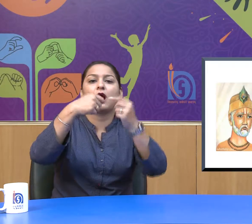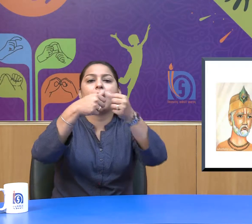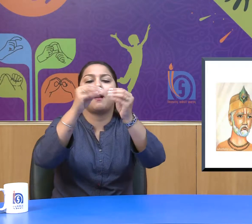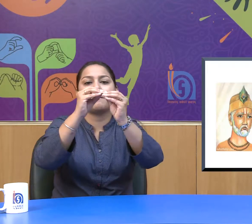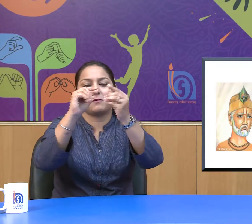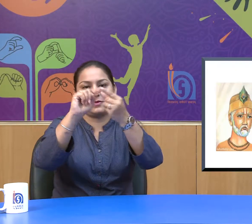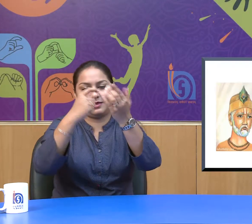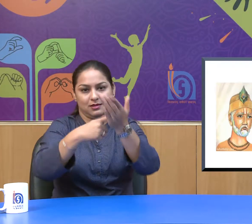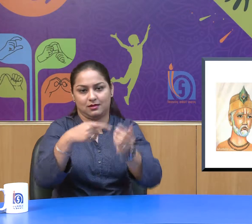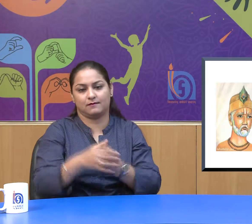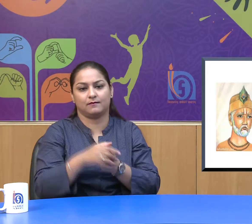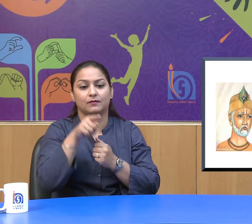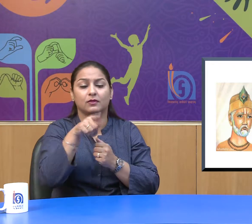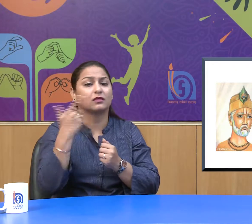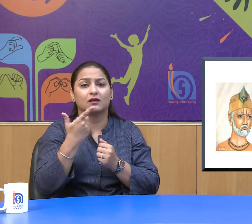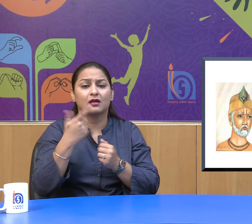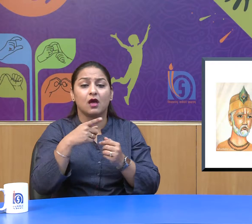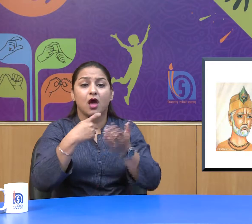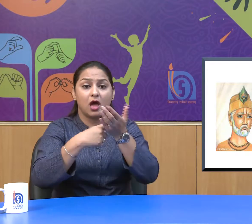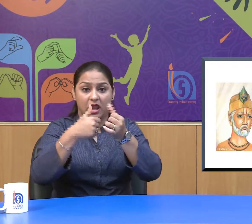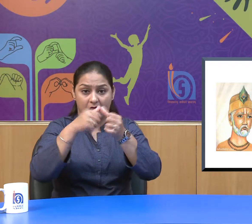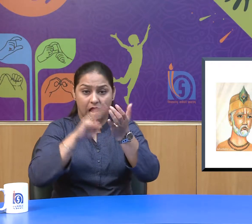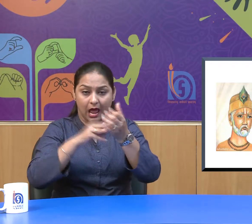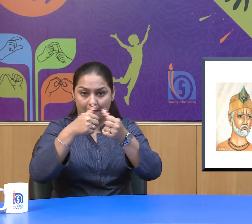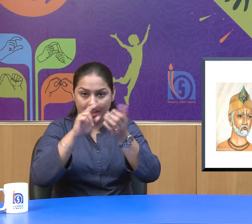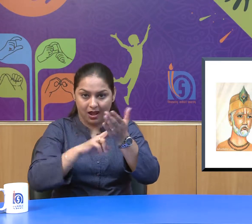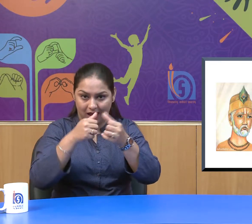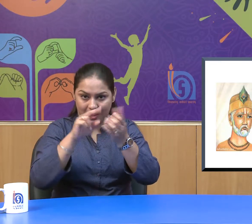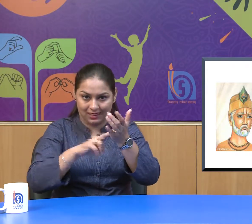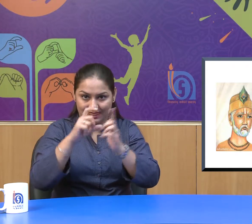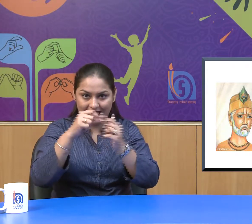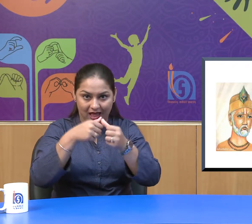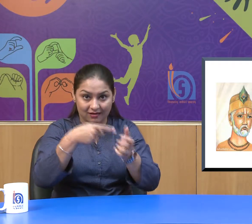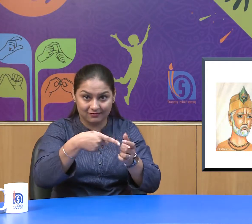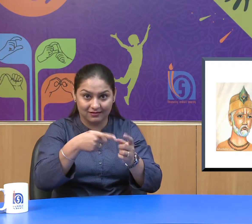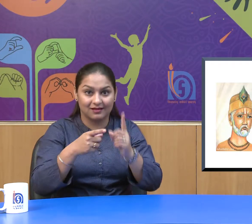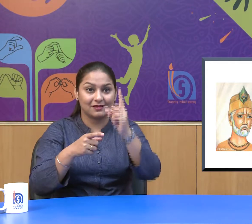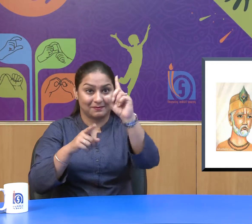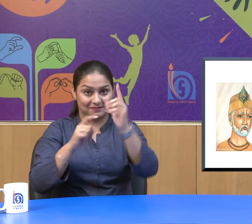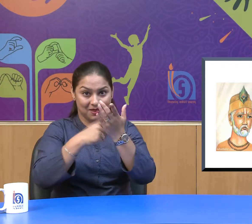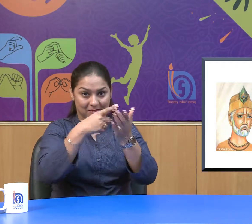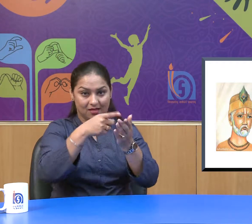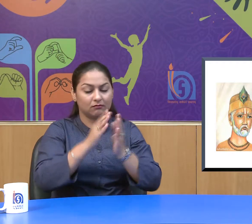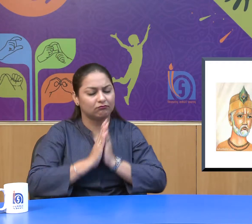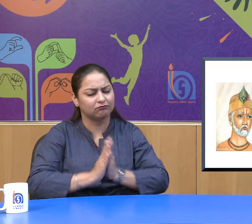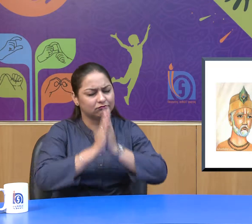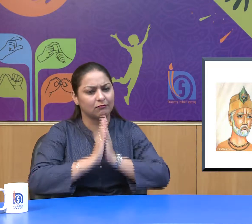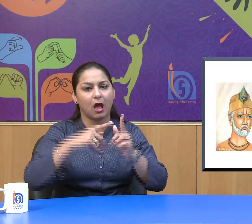Kabir was Ramananda's favorite disciple. Like Nanak, he